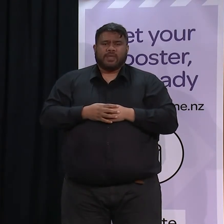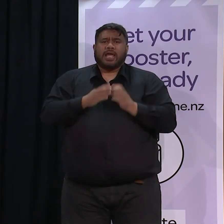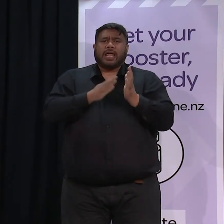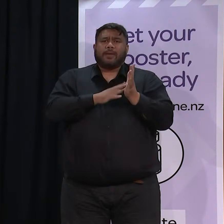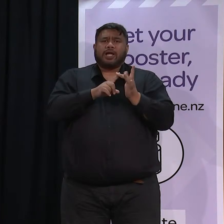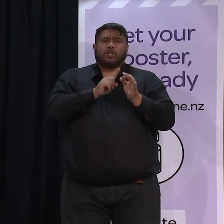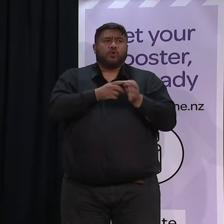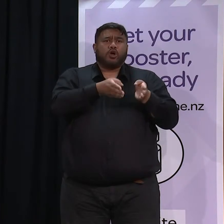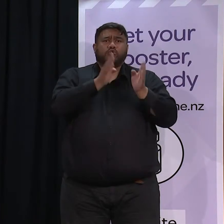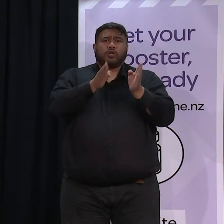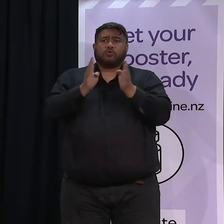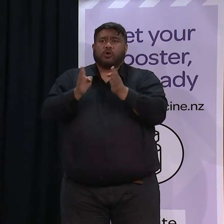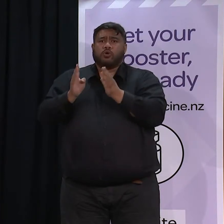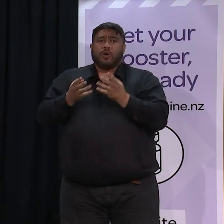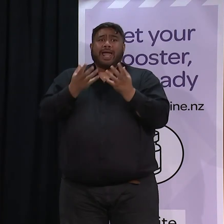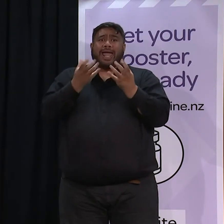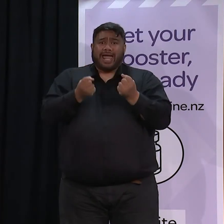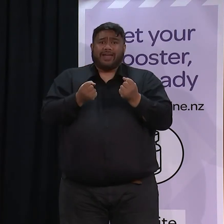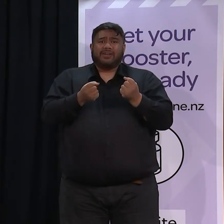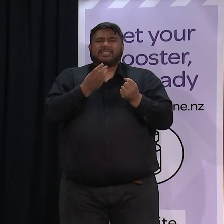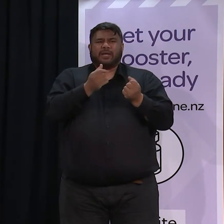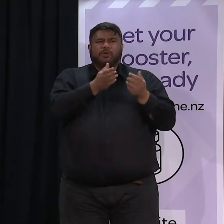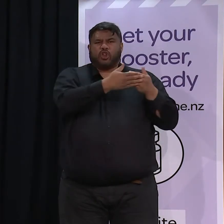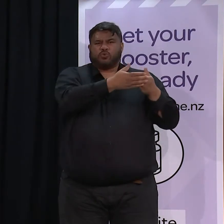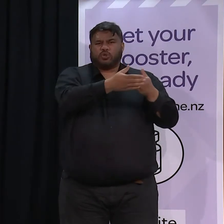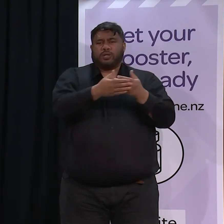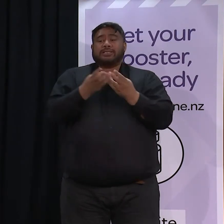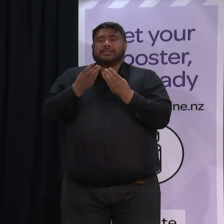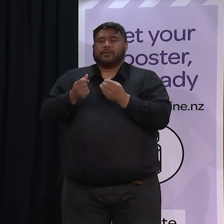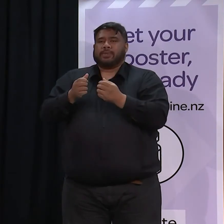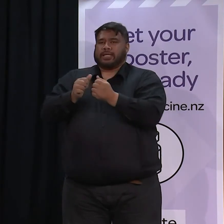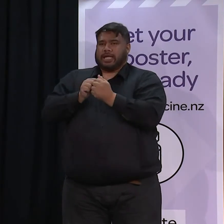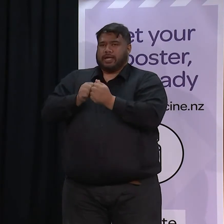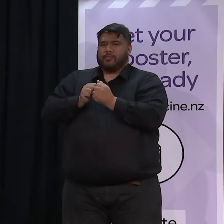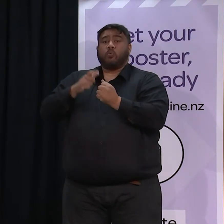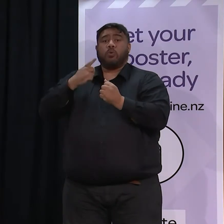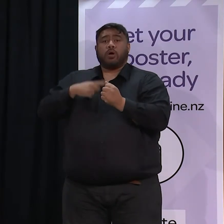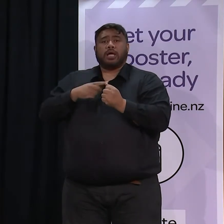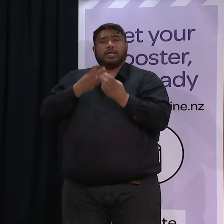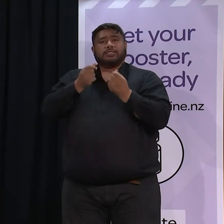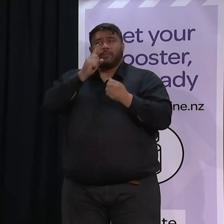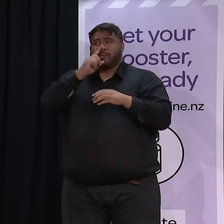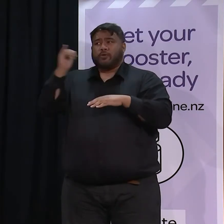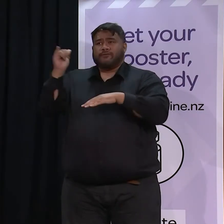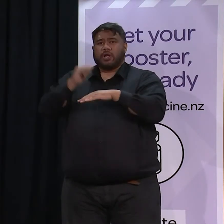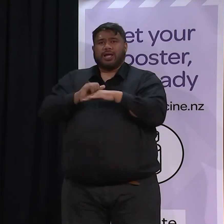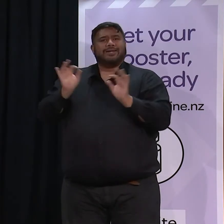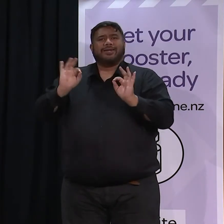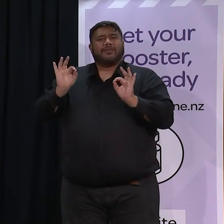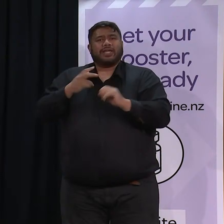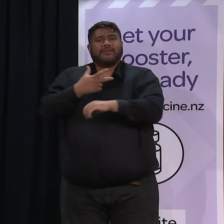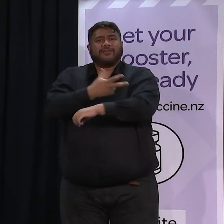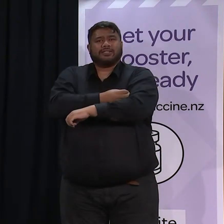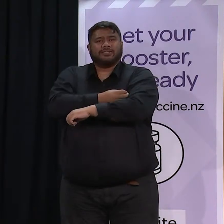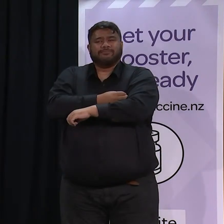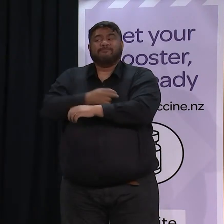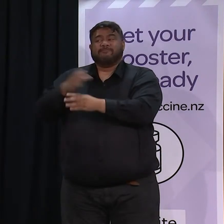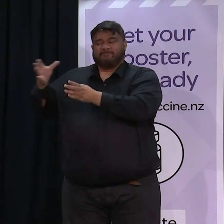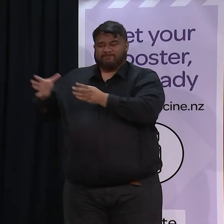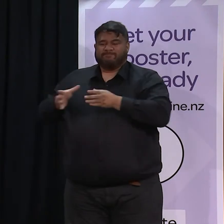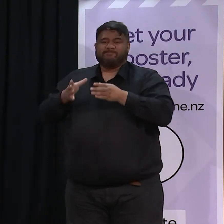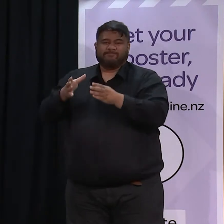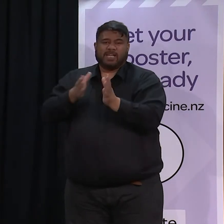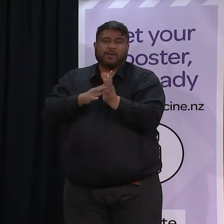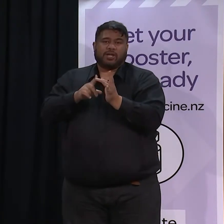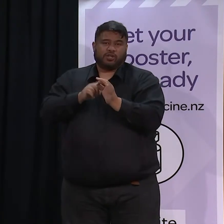will remain in place for some. All unvaccinated travellers will still need to enter MIQ. We have, though, asked